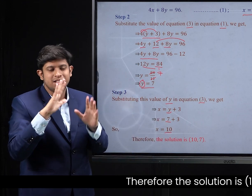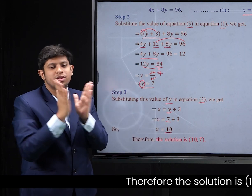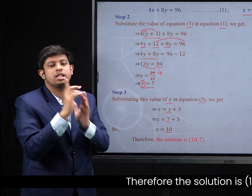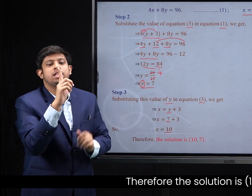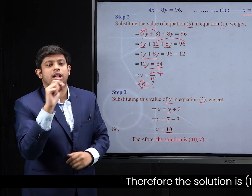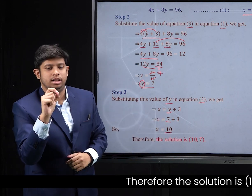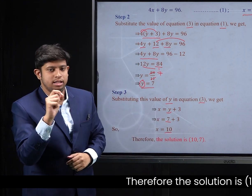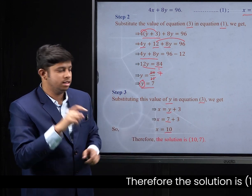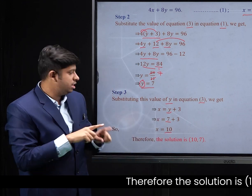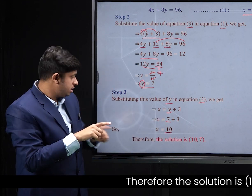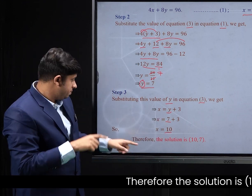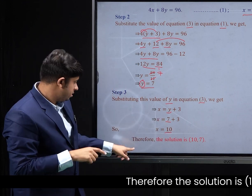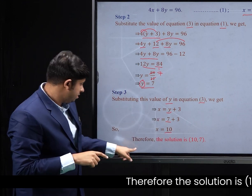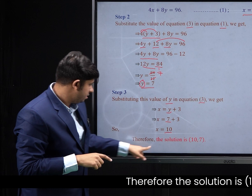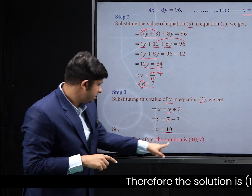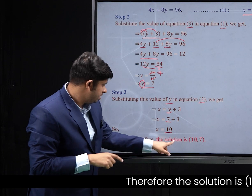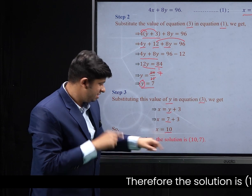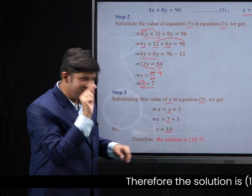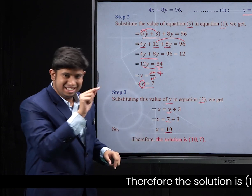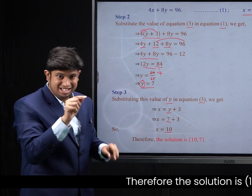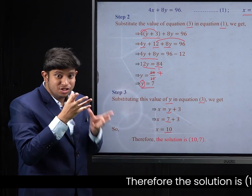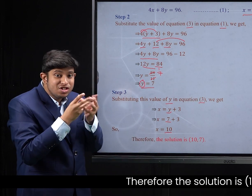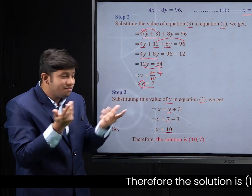Therefore, the solution is 10, 7.